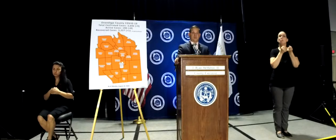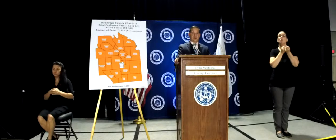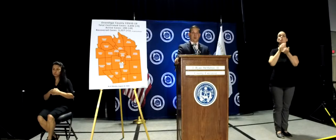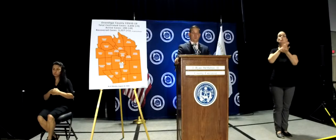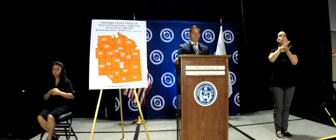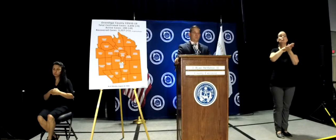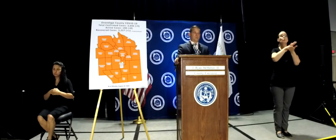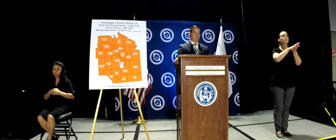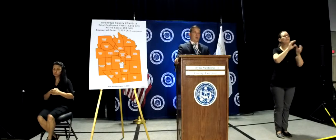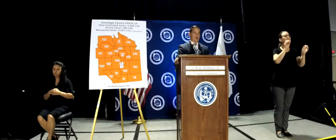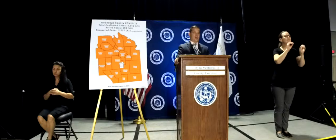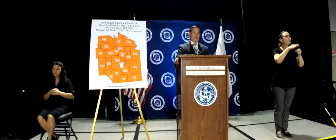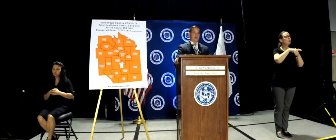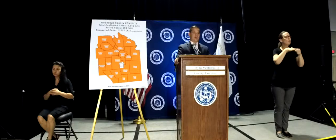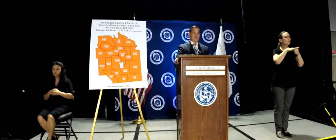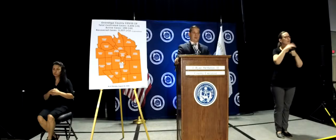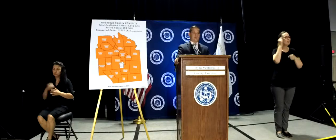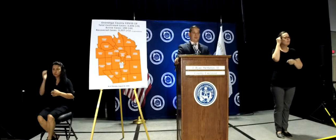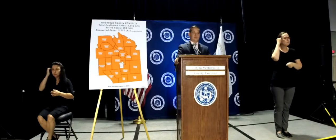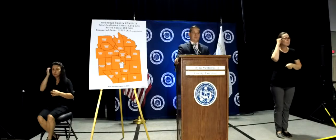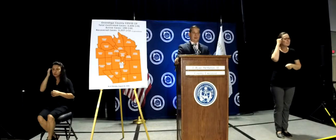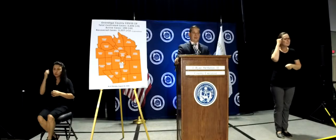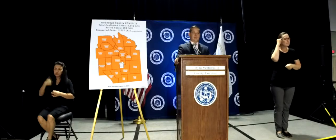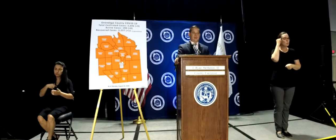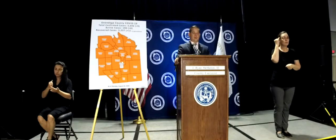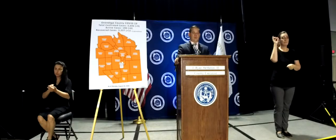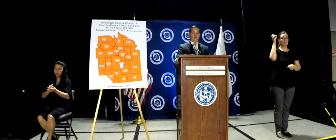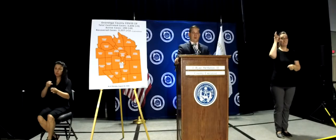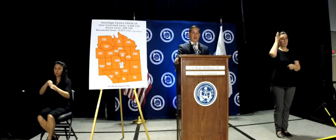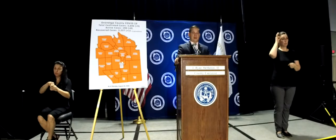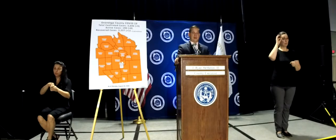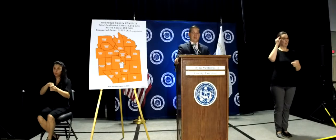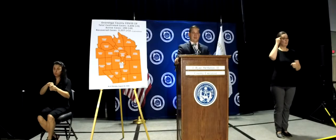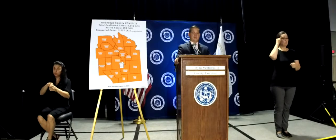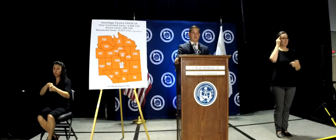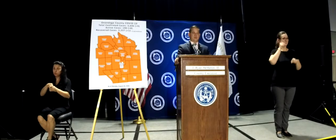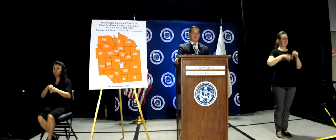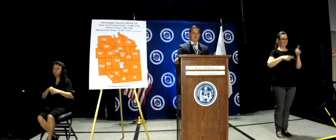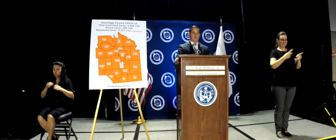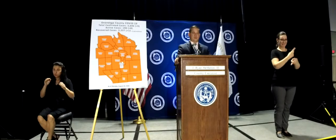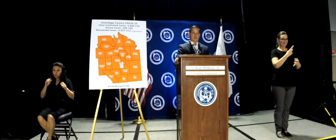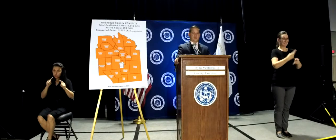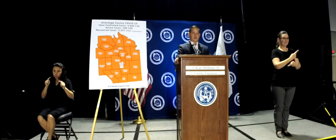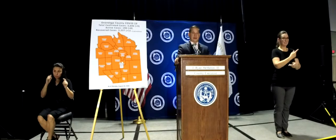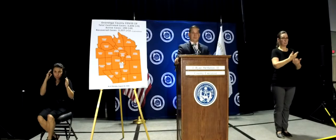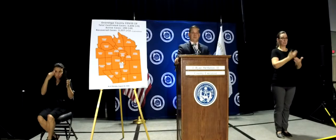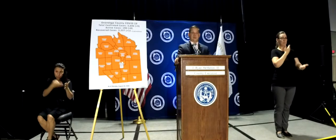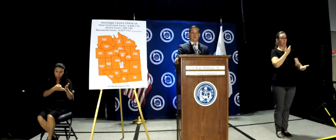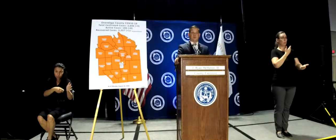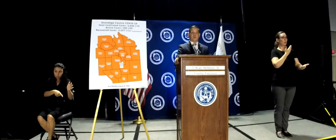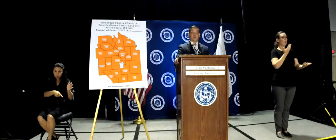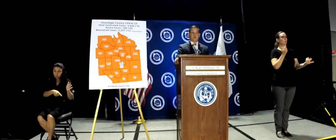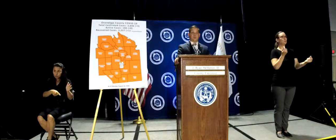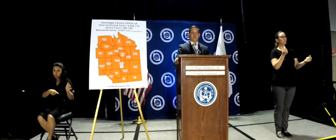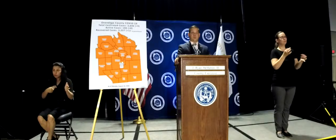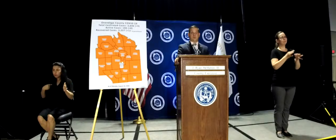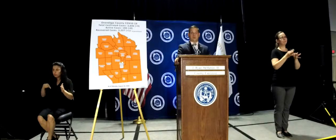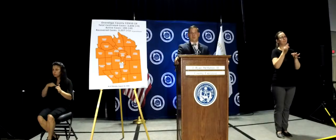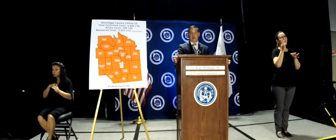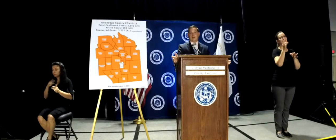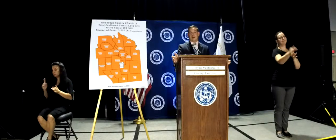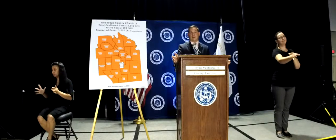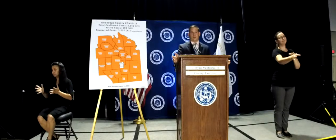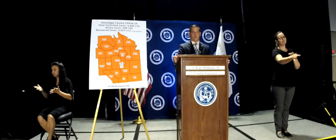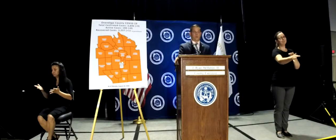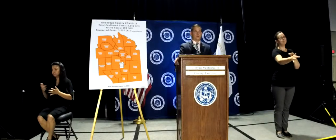play themselves out, and then whether or not there's still an appetite for further stimulus will be